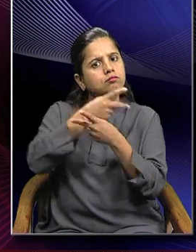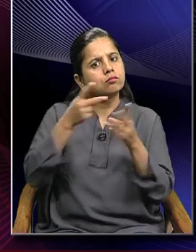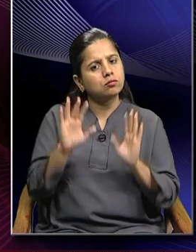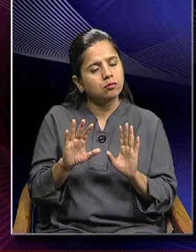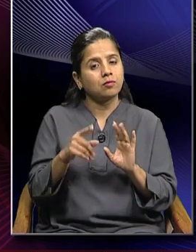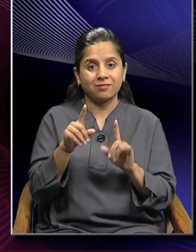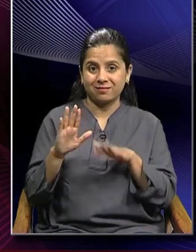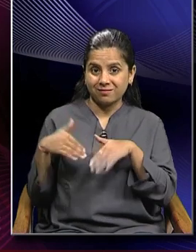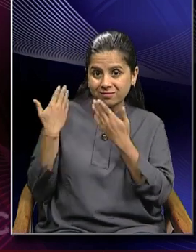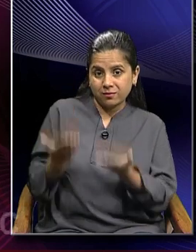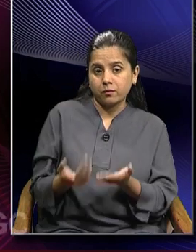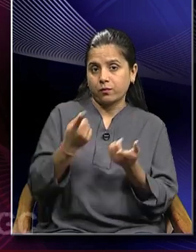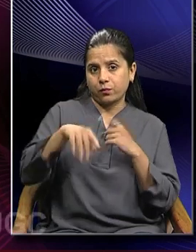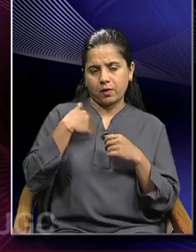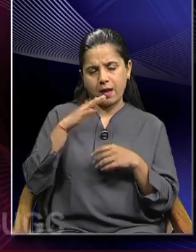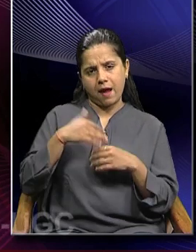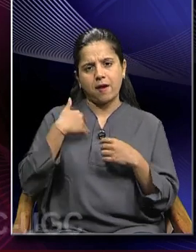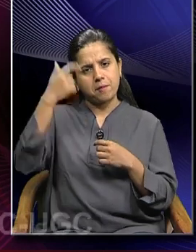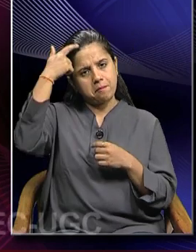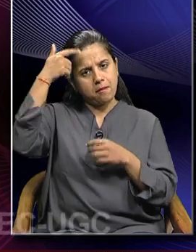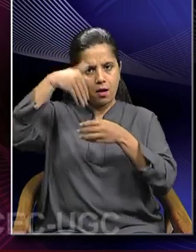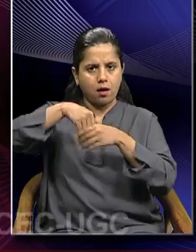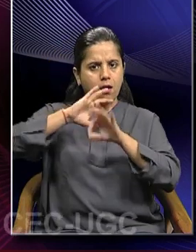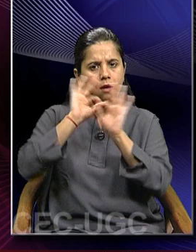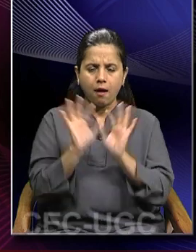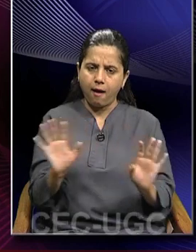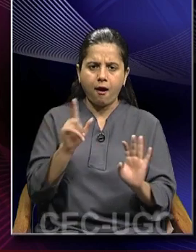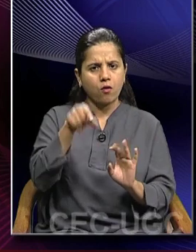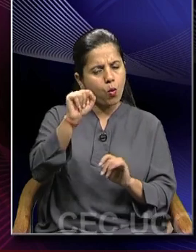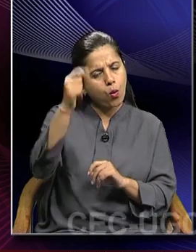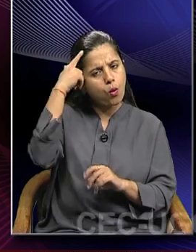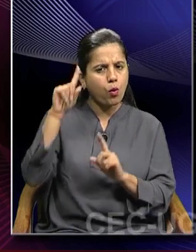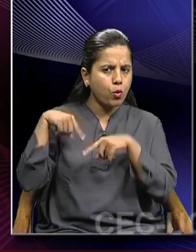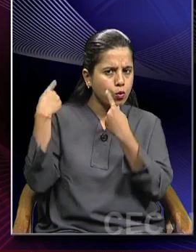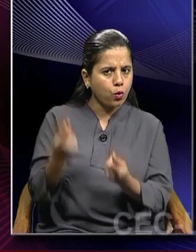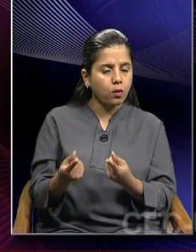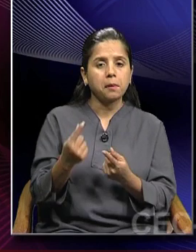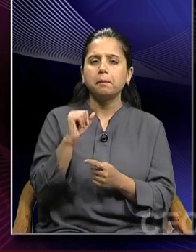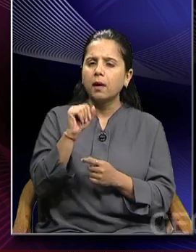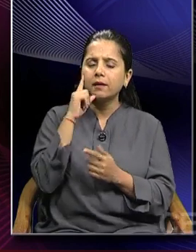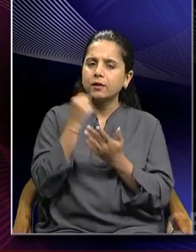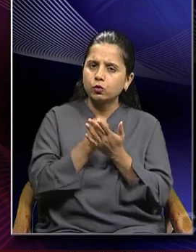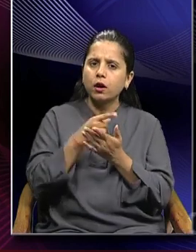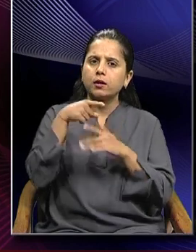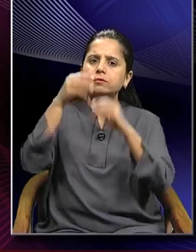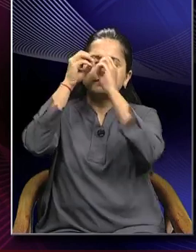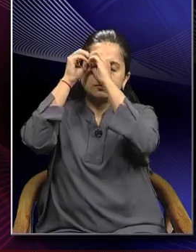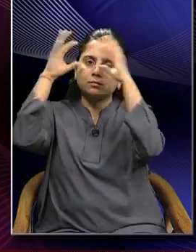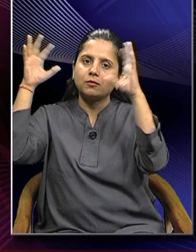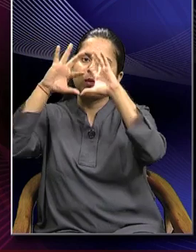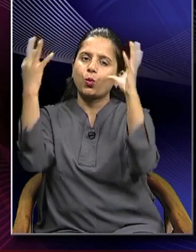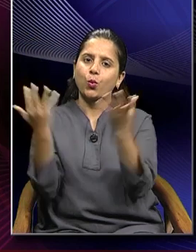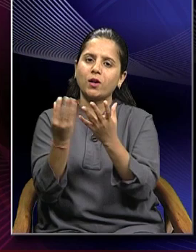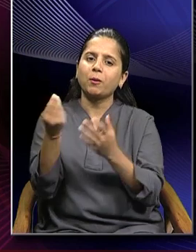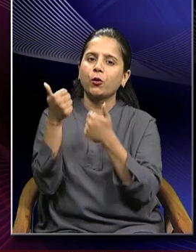have been having in our mind since very long. We should try to imagine a world which has